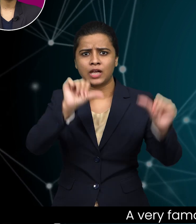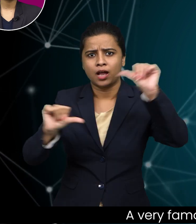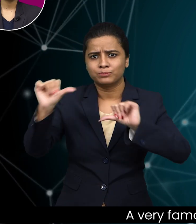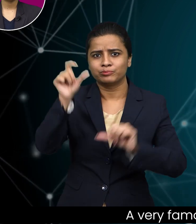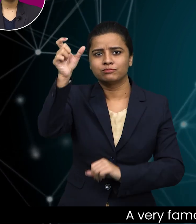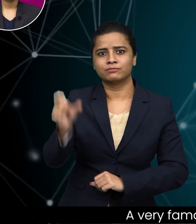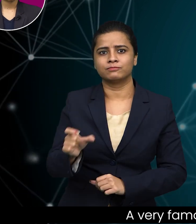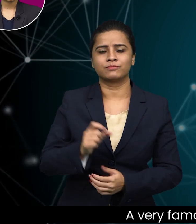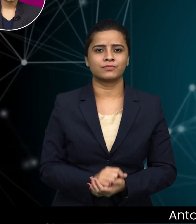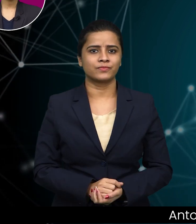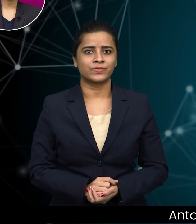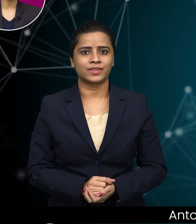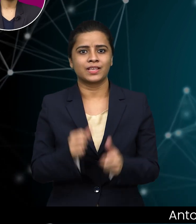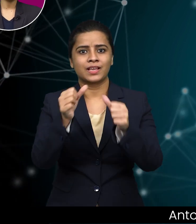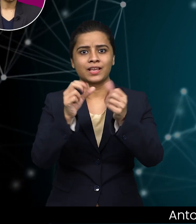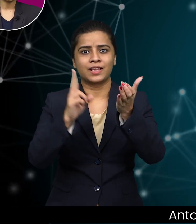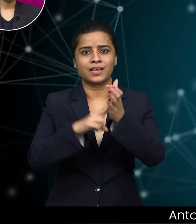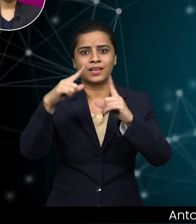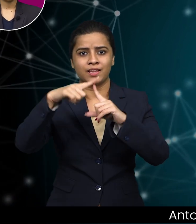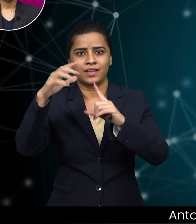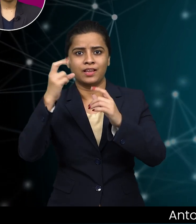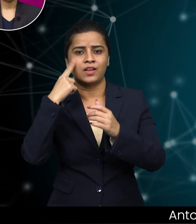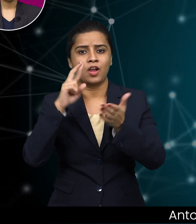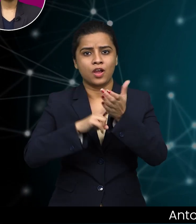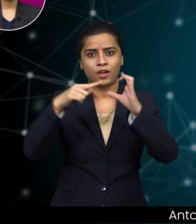scientist, Antoine Lavoisier.